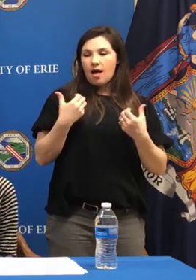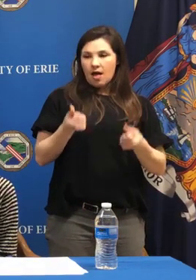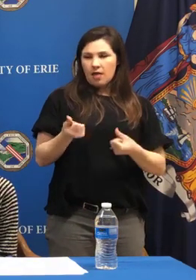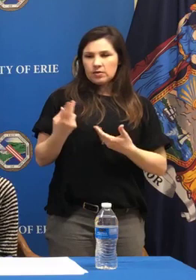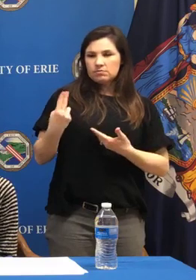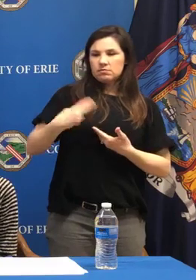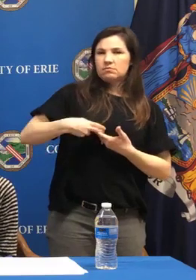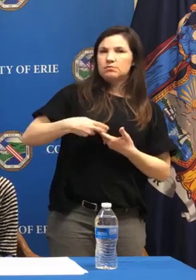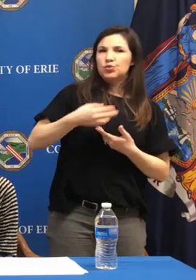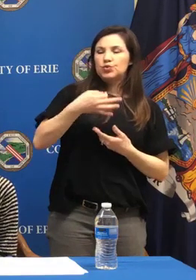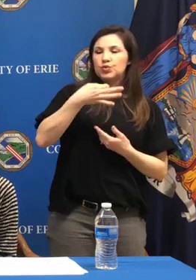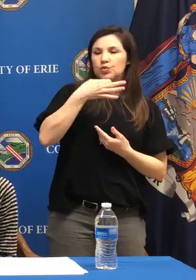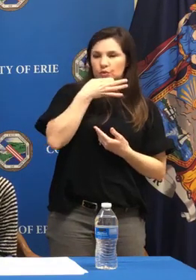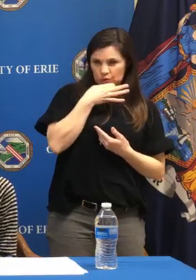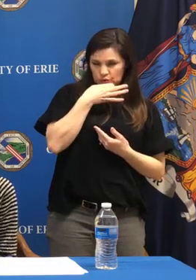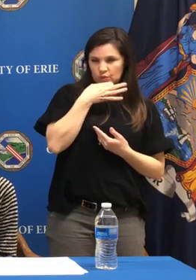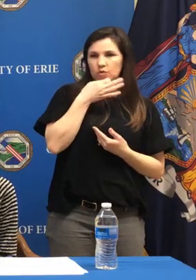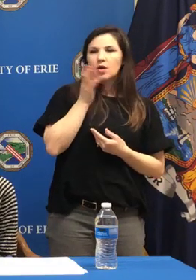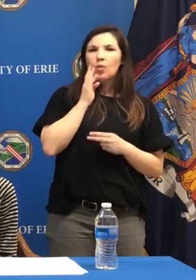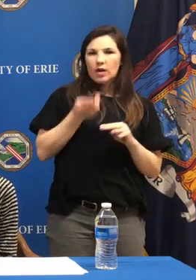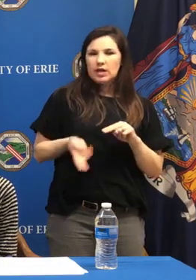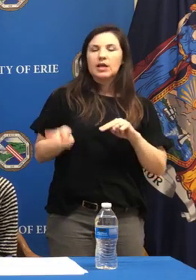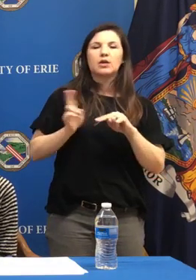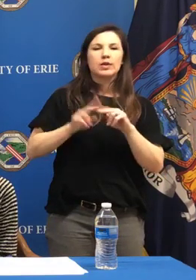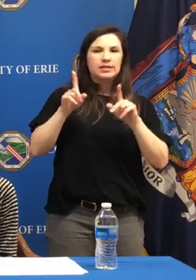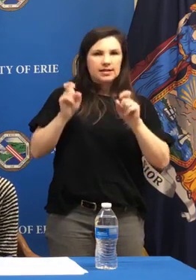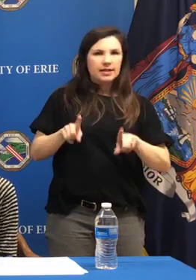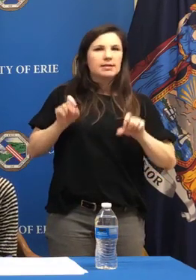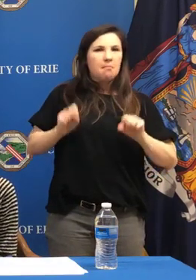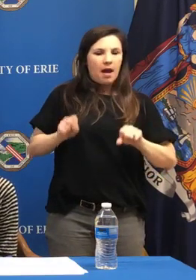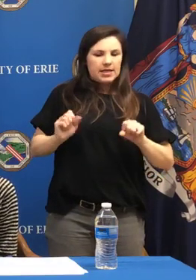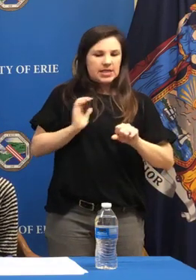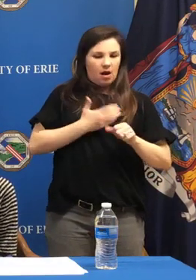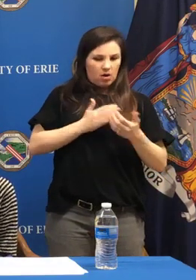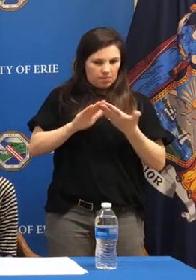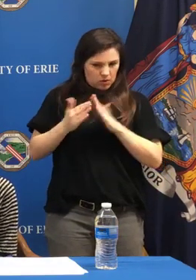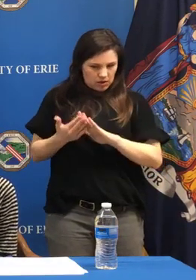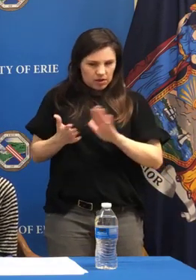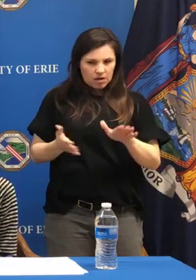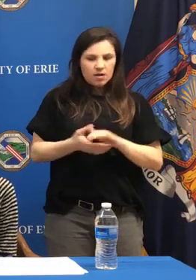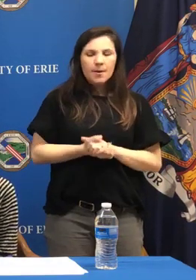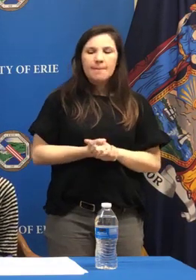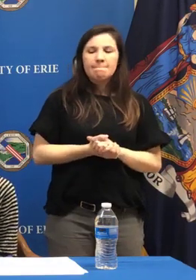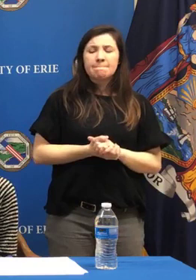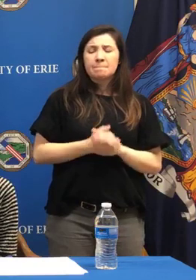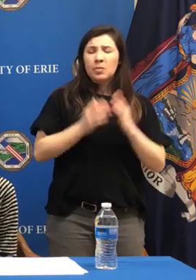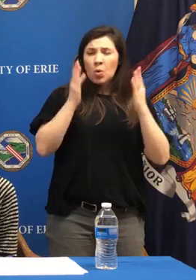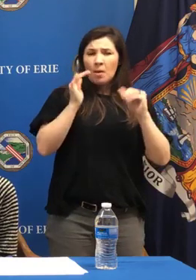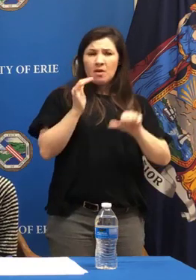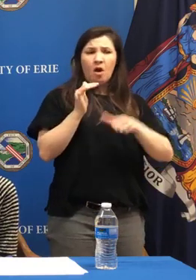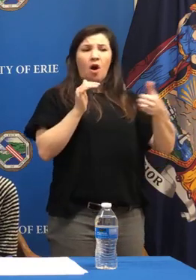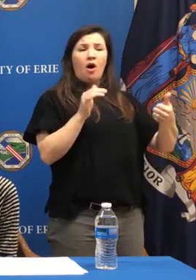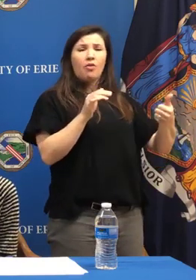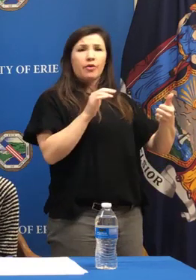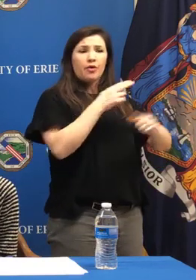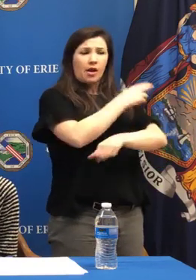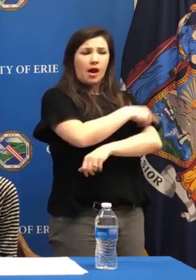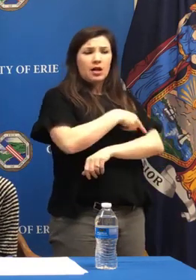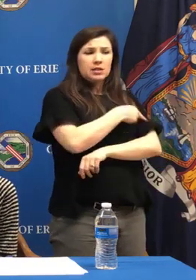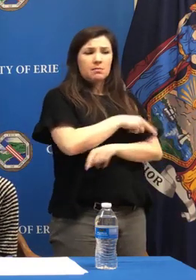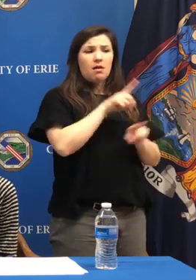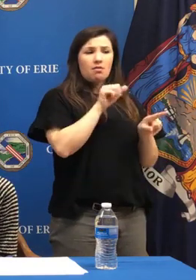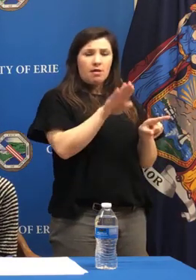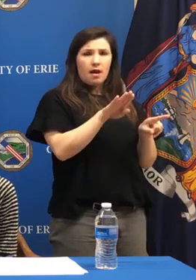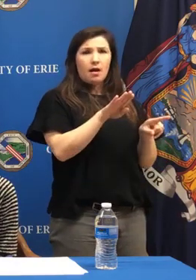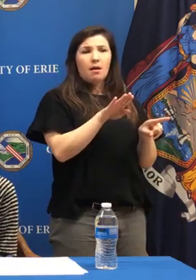very shortly, and they will increase testing capacity in our community. And we're hoping that the other hospital laboratories